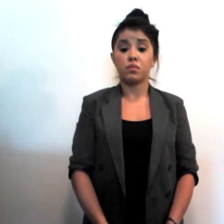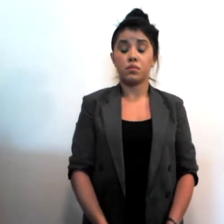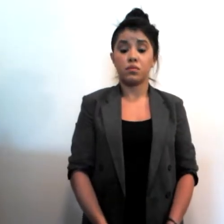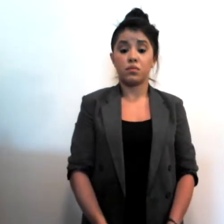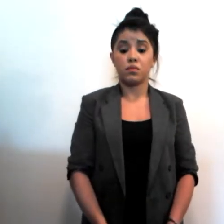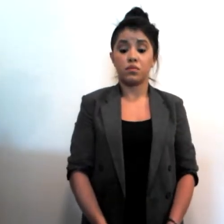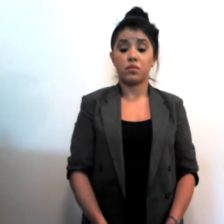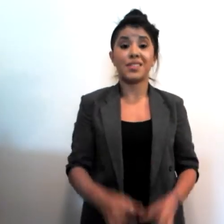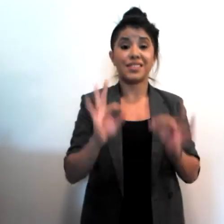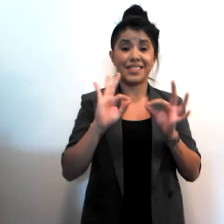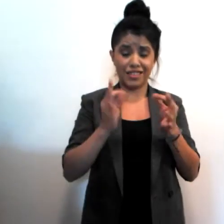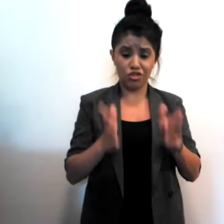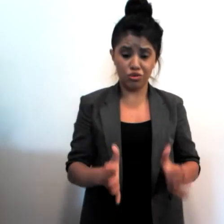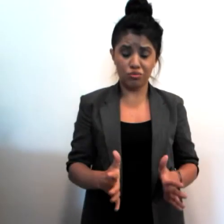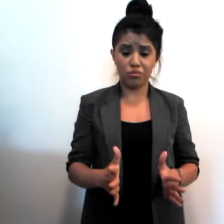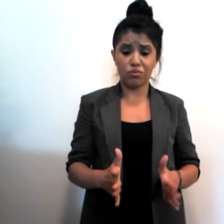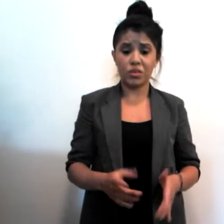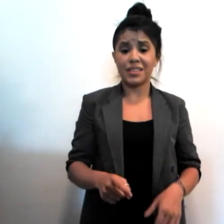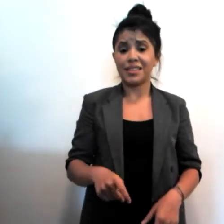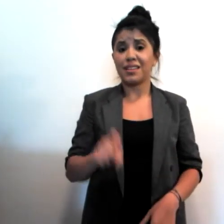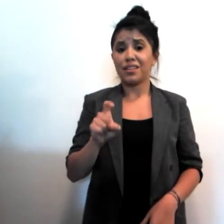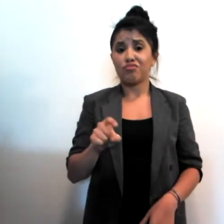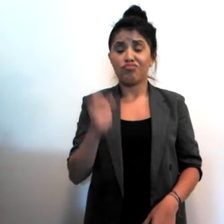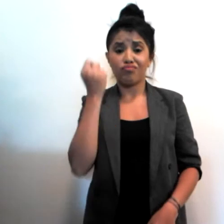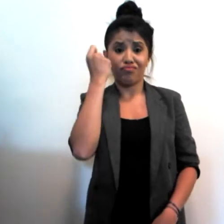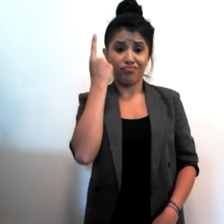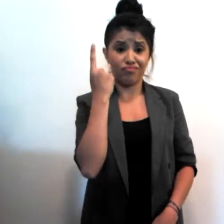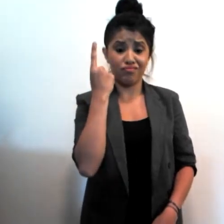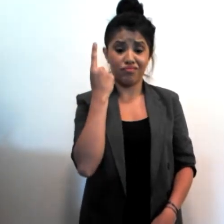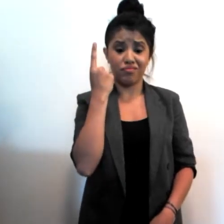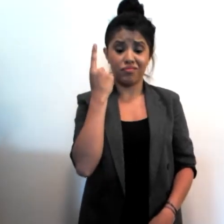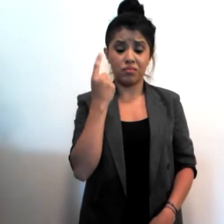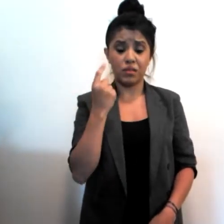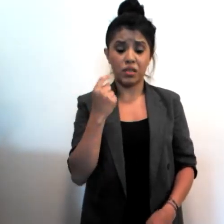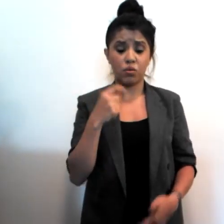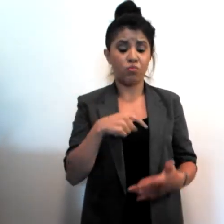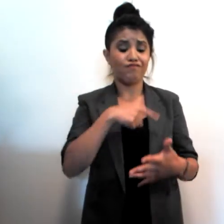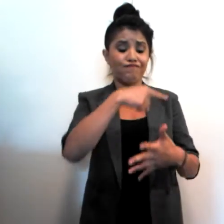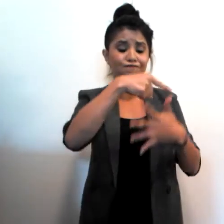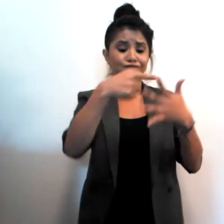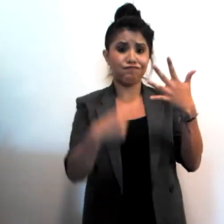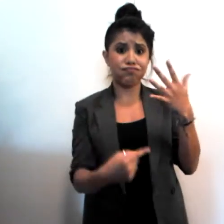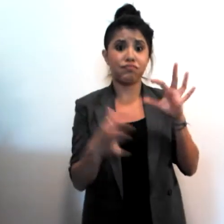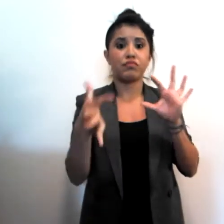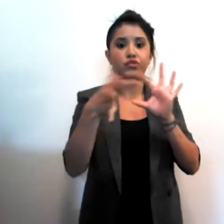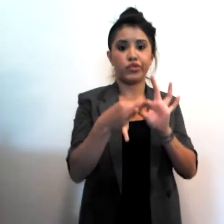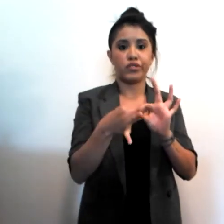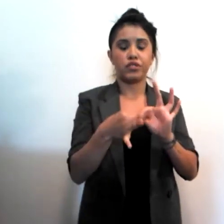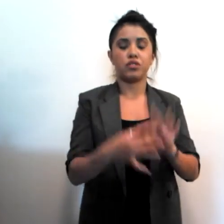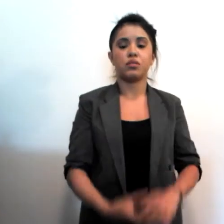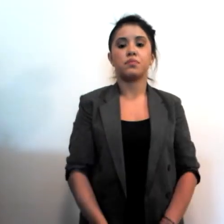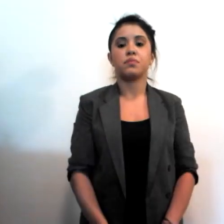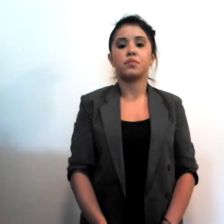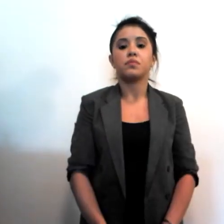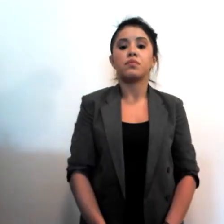the dynamics involved in each of these relationships. Tanya Gallagher addressed language competence and